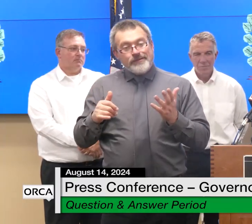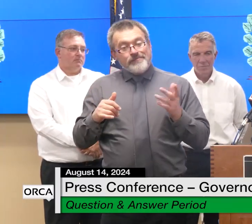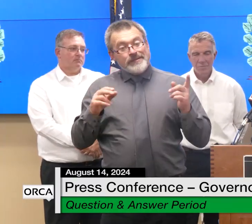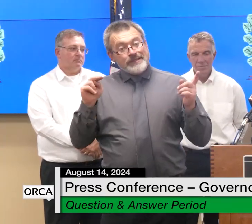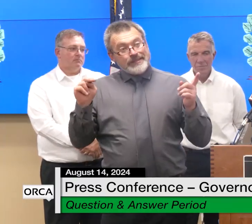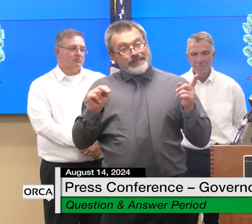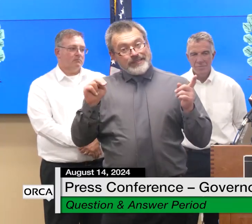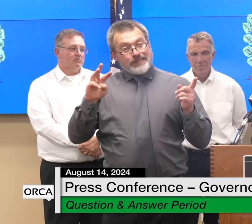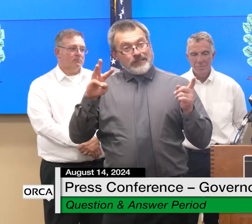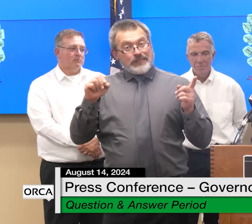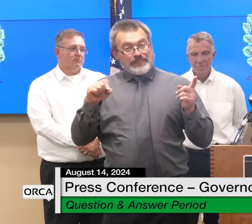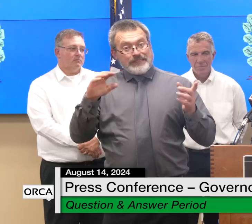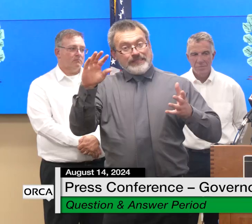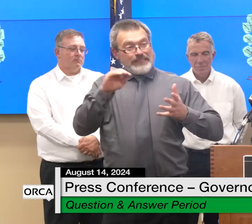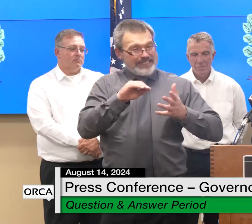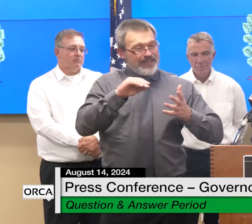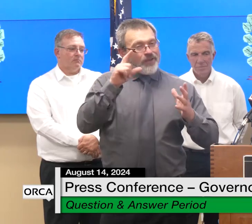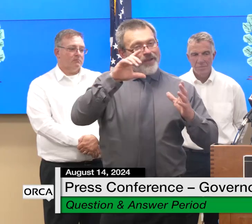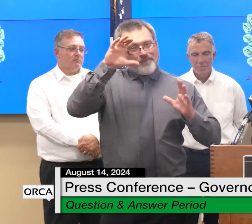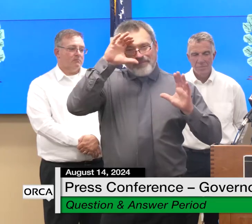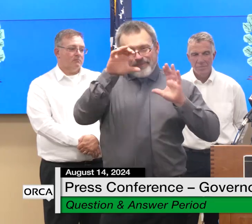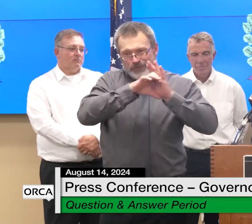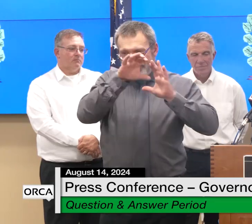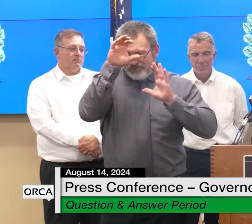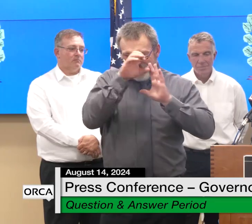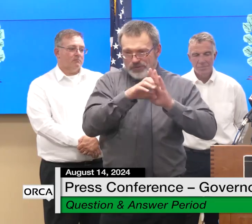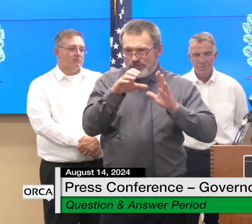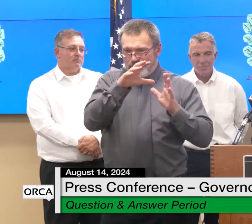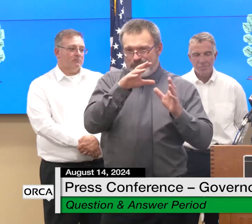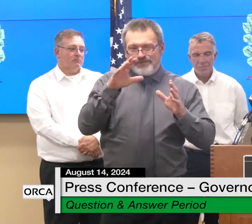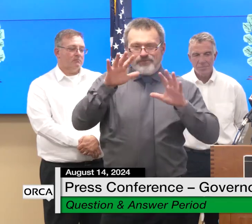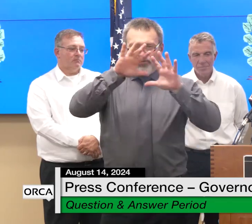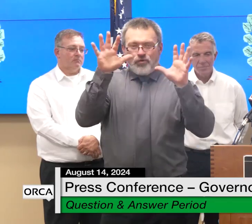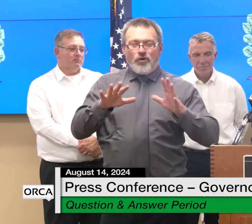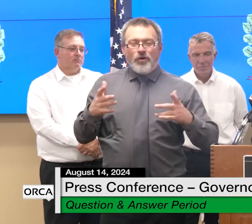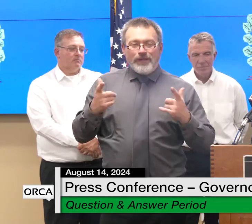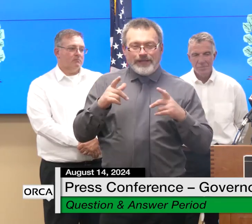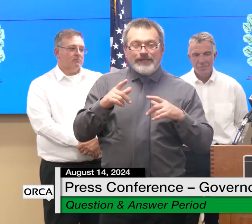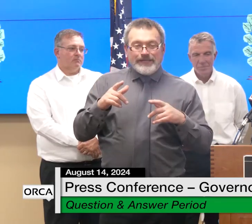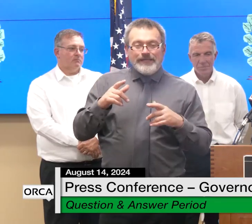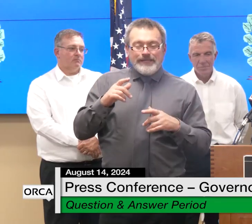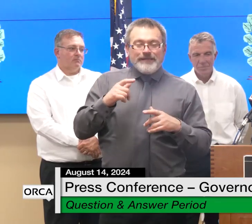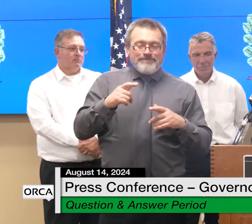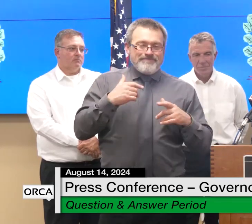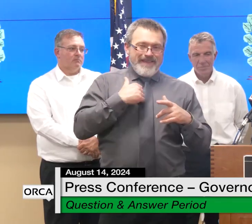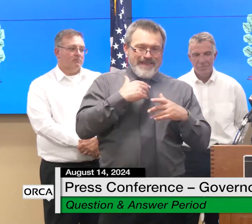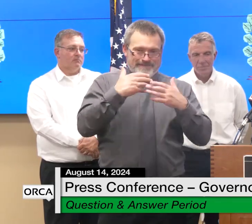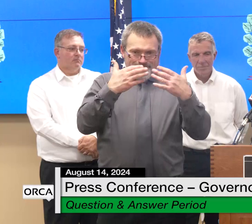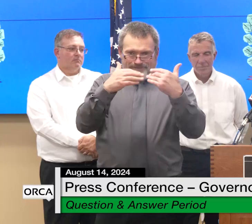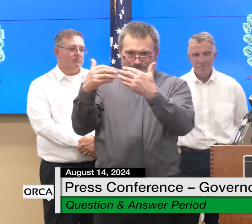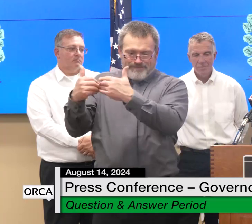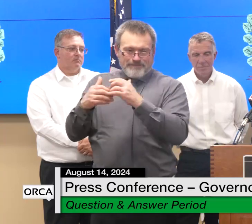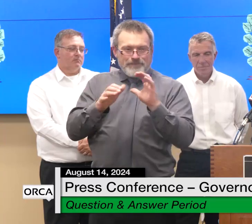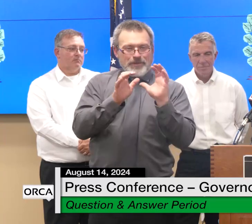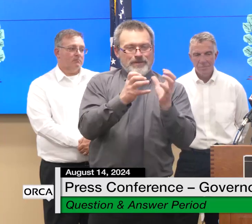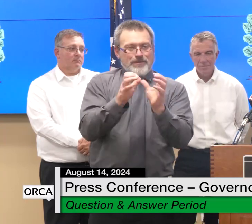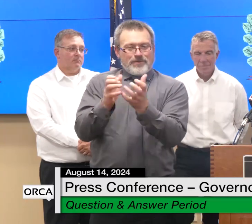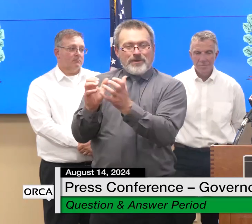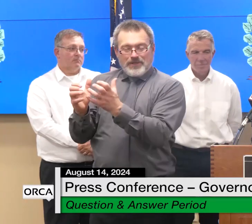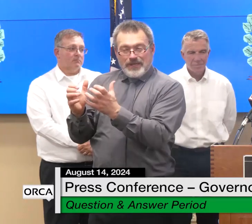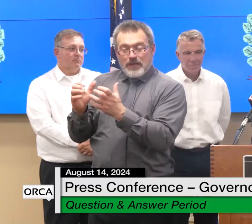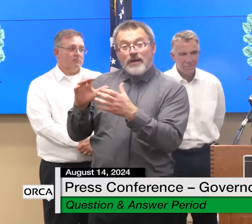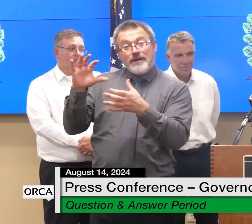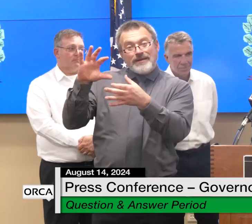document. So we do have to do the best job we can in categorizing the damage and linking it to a particular event. But